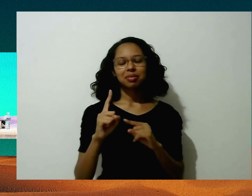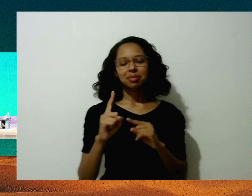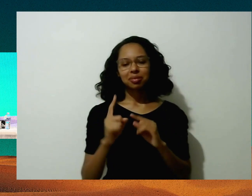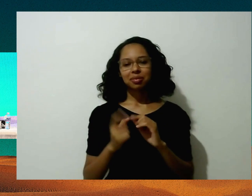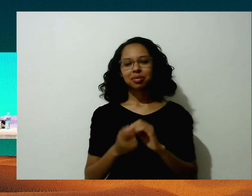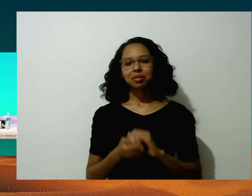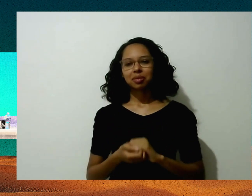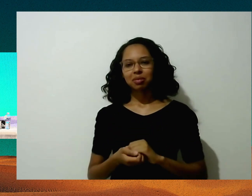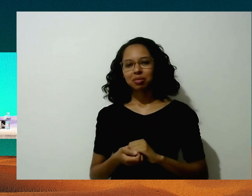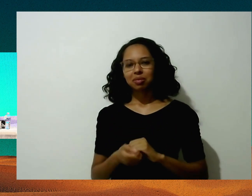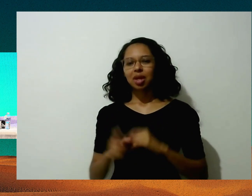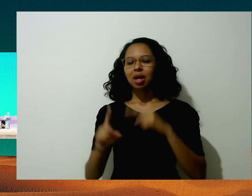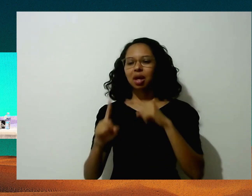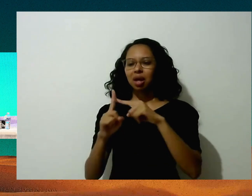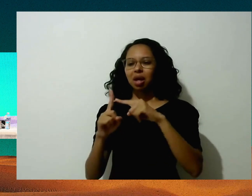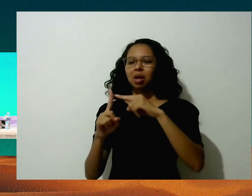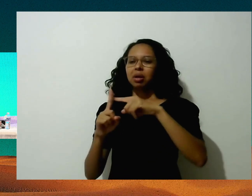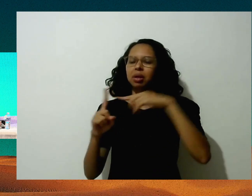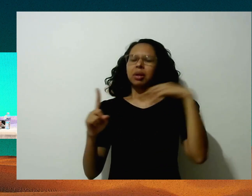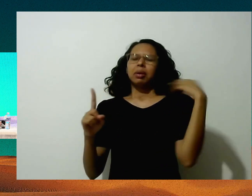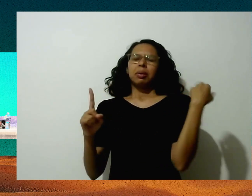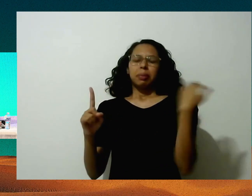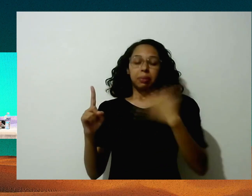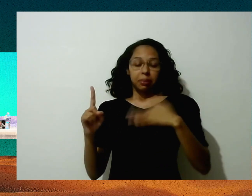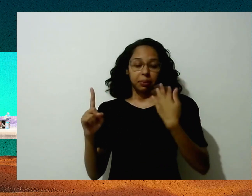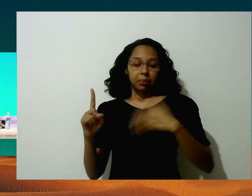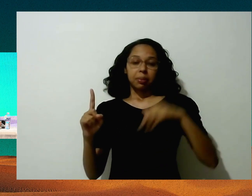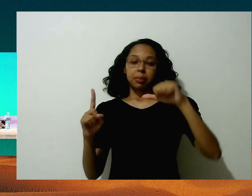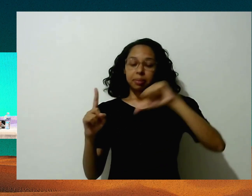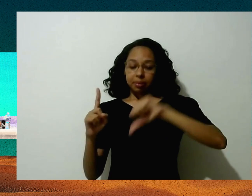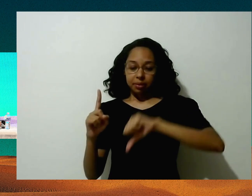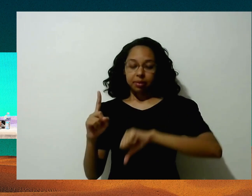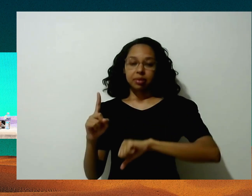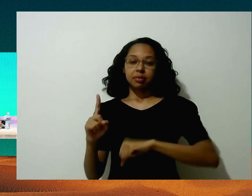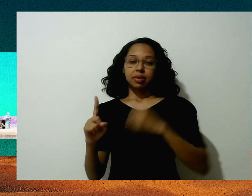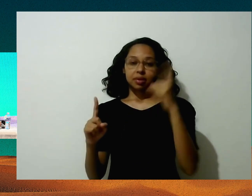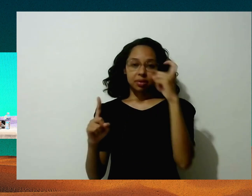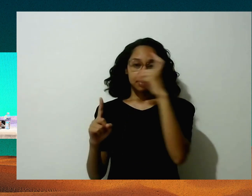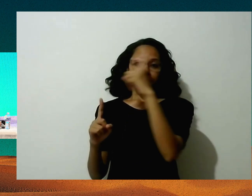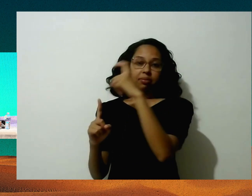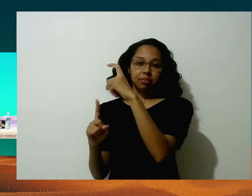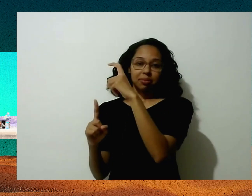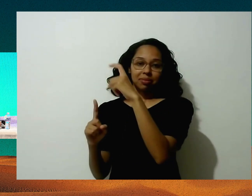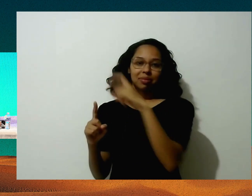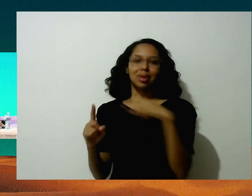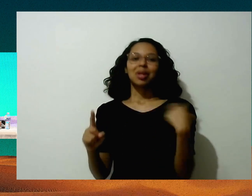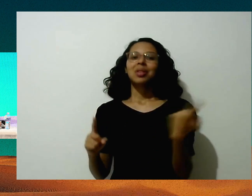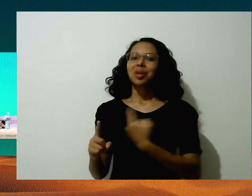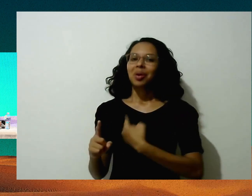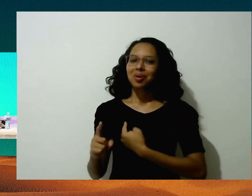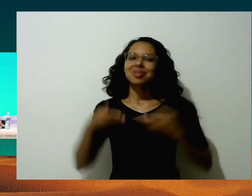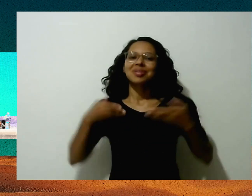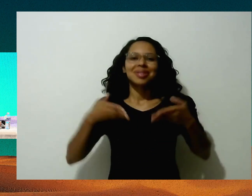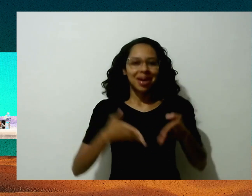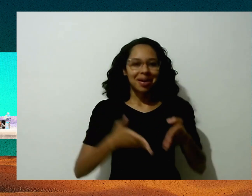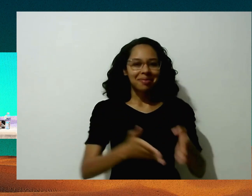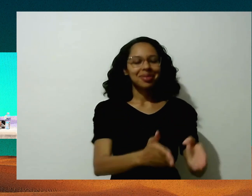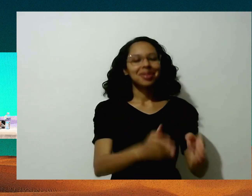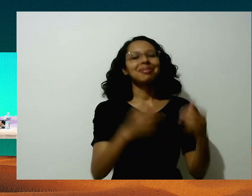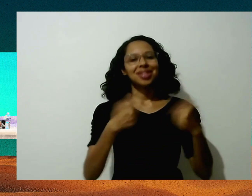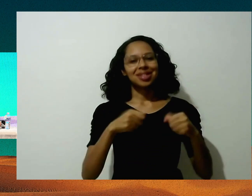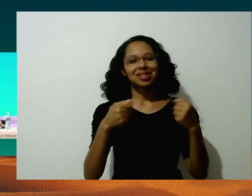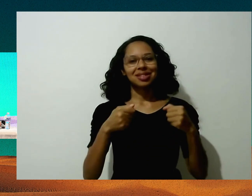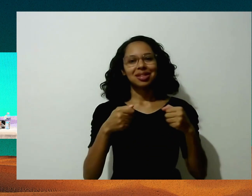of the cross, the worst kind of death. Irmãos, esse é o caminho que Deus quer que eu e você tome. Saints, this is the path that